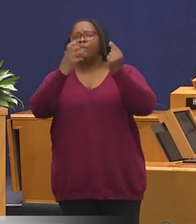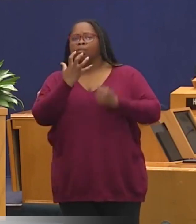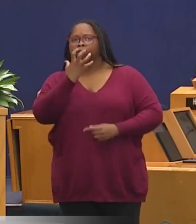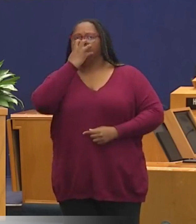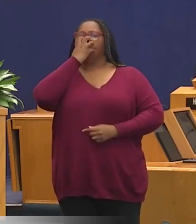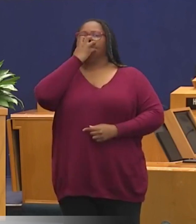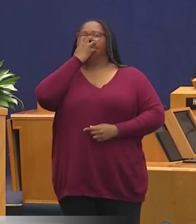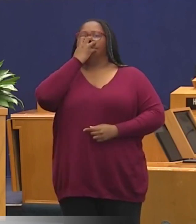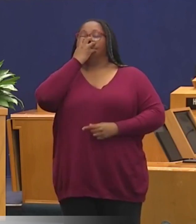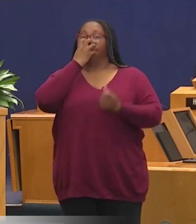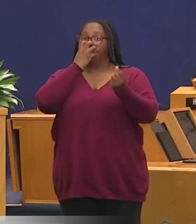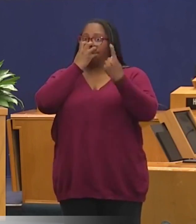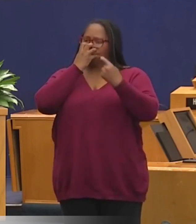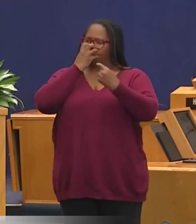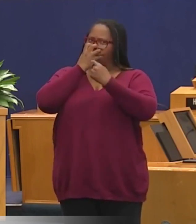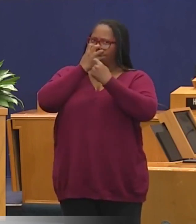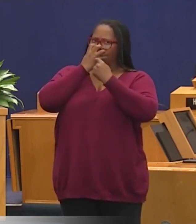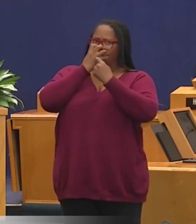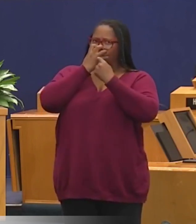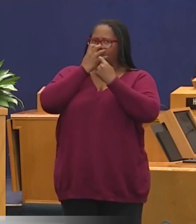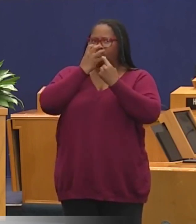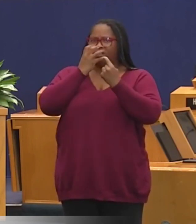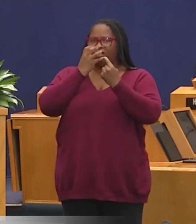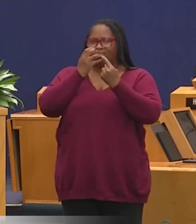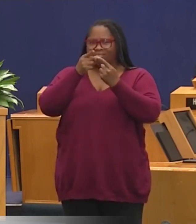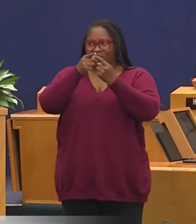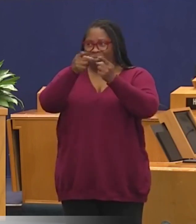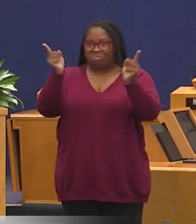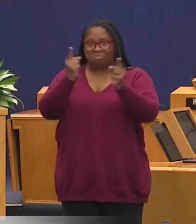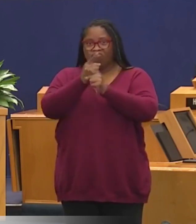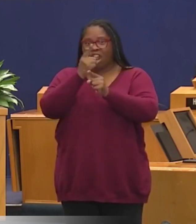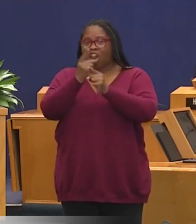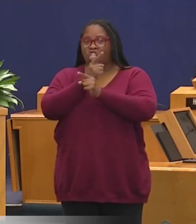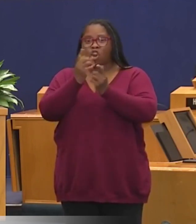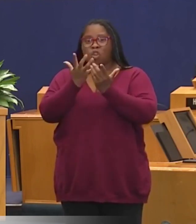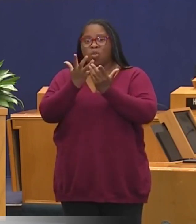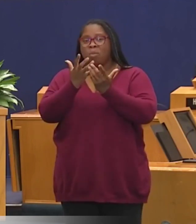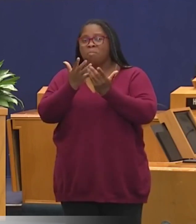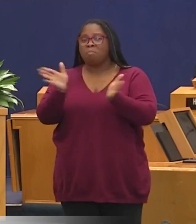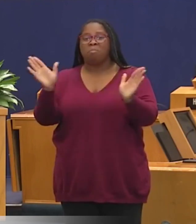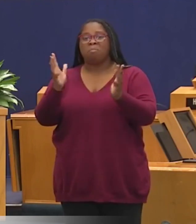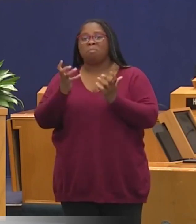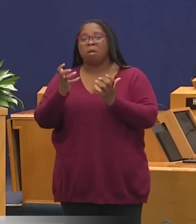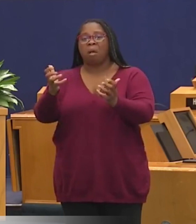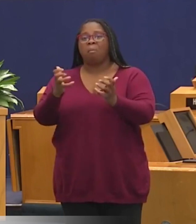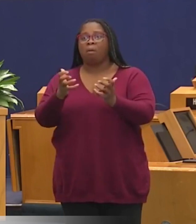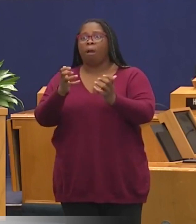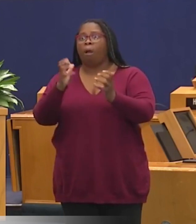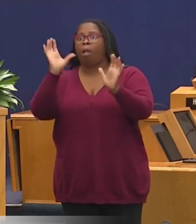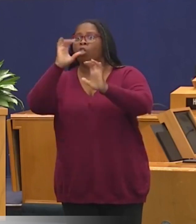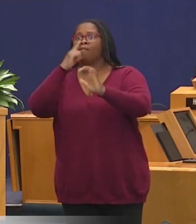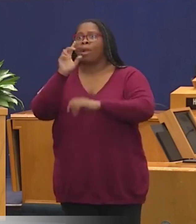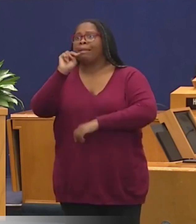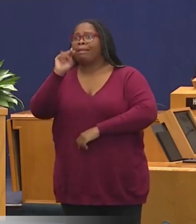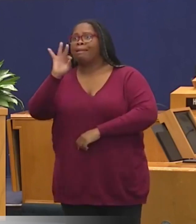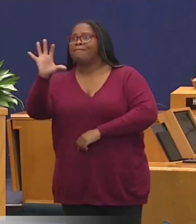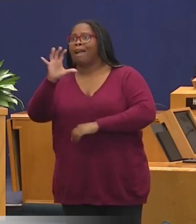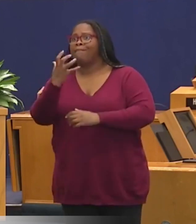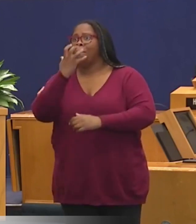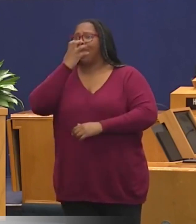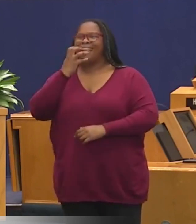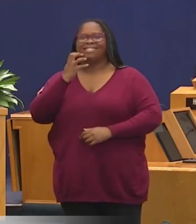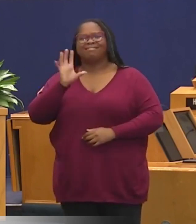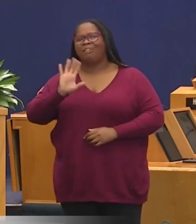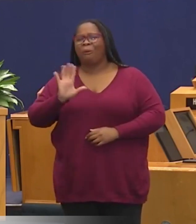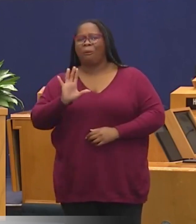crystal clear that nobody in the public should be going after getting an N95 mask. Those need to be